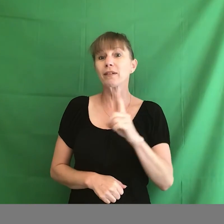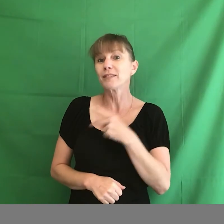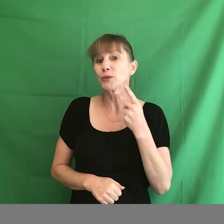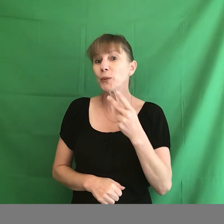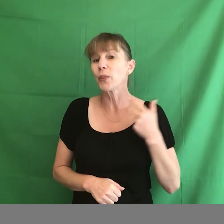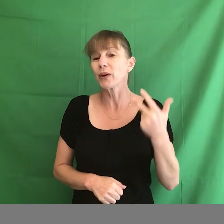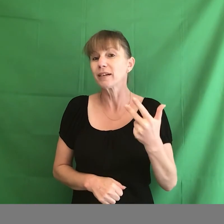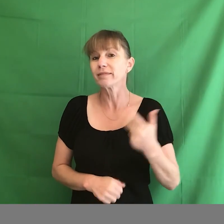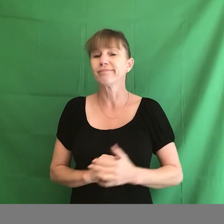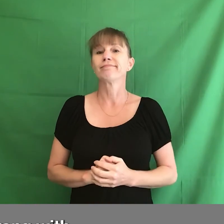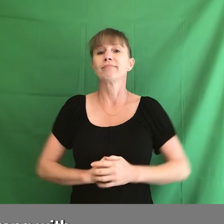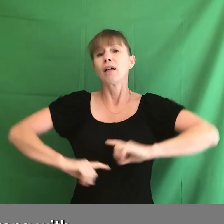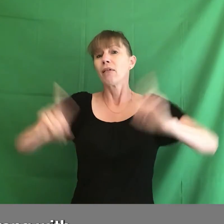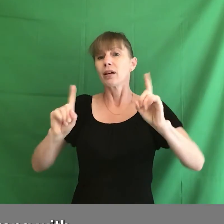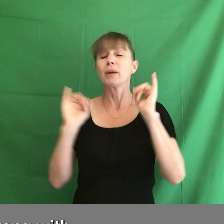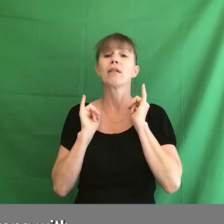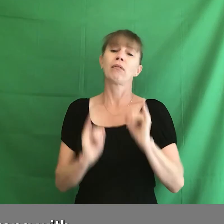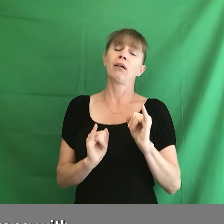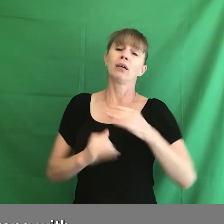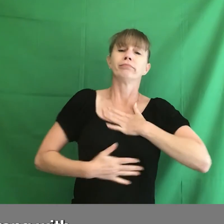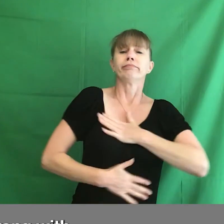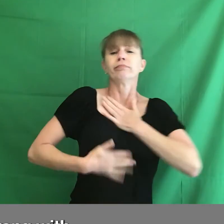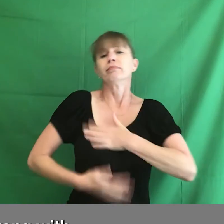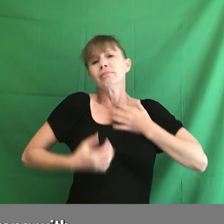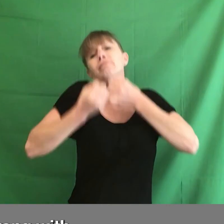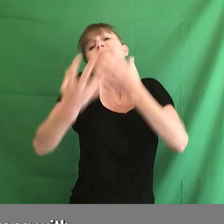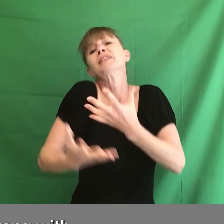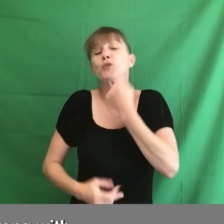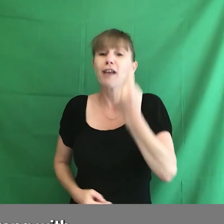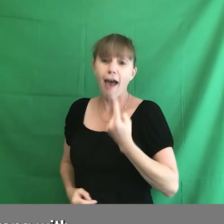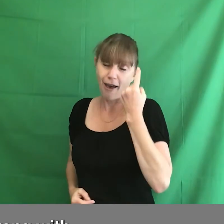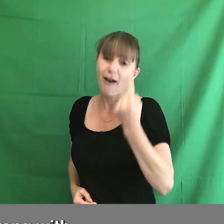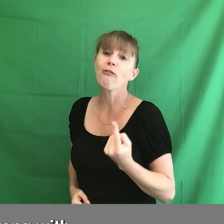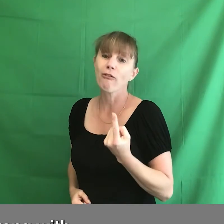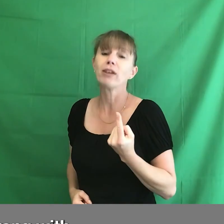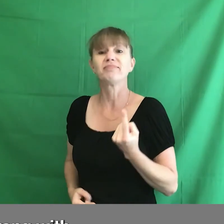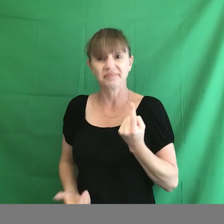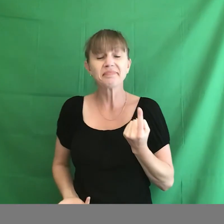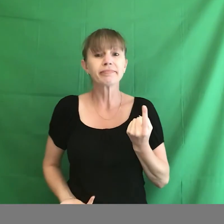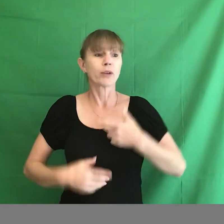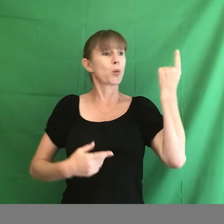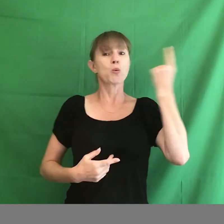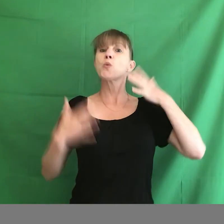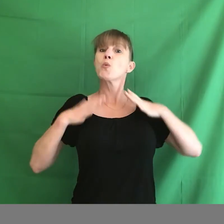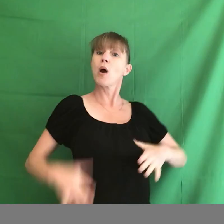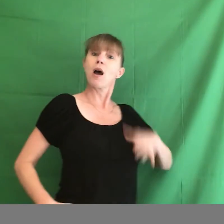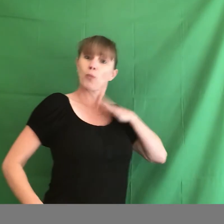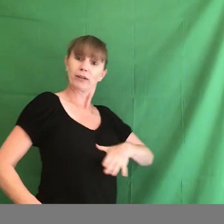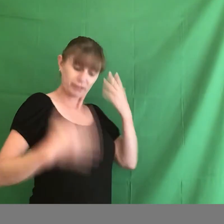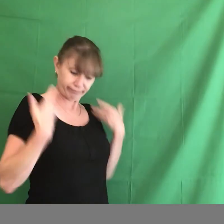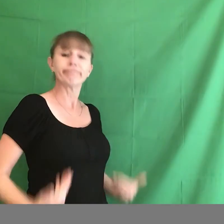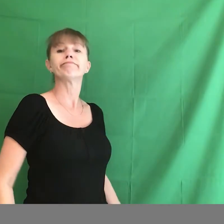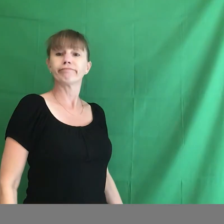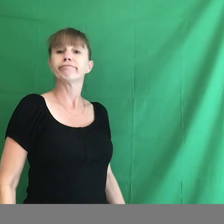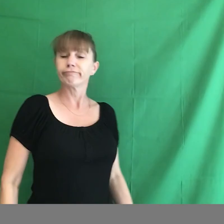1, 2, 3. What could be wrong with expressing yourself? Being who you want